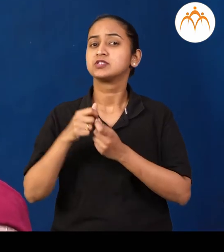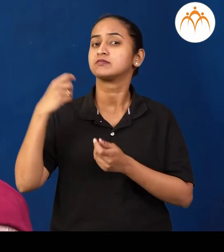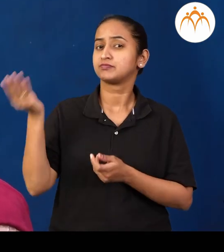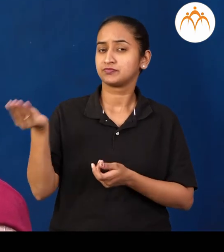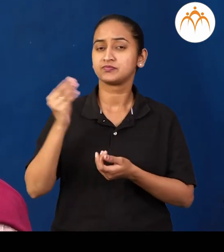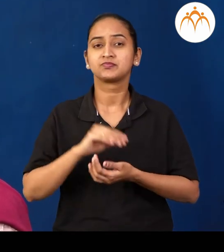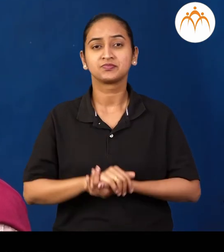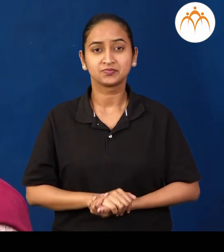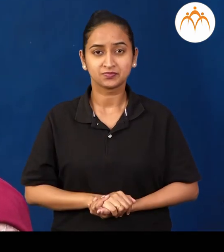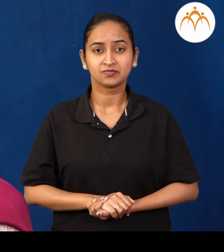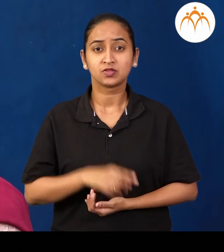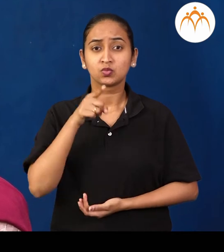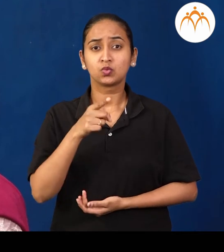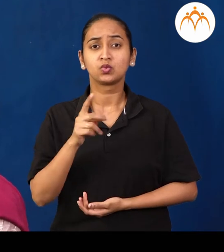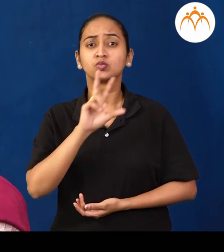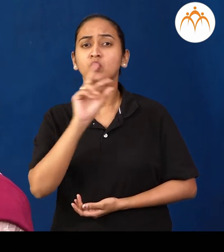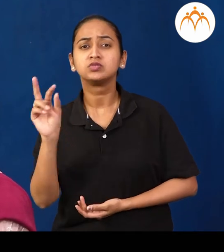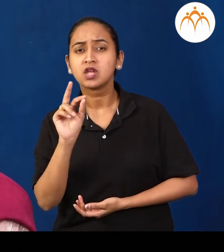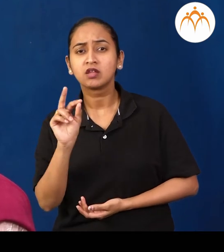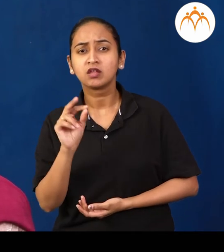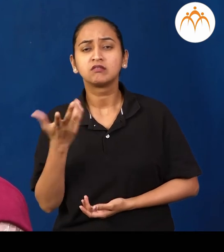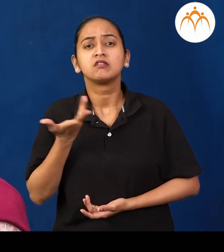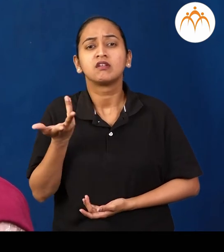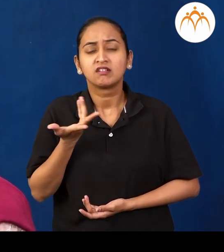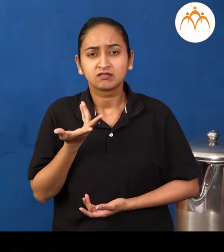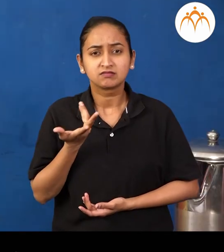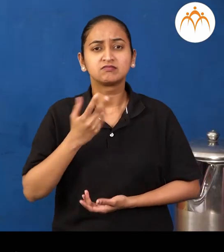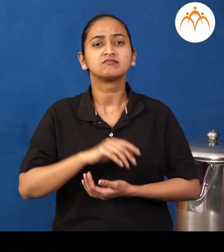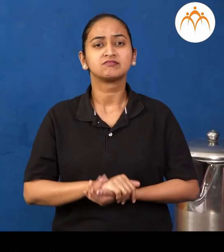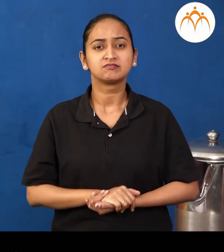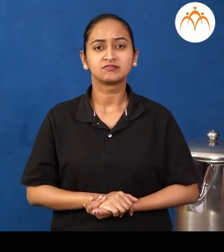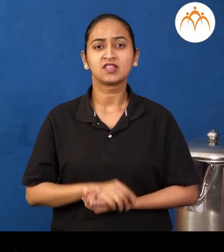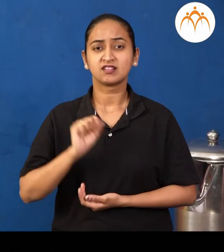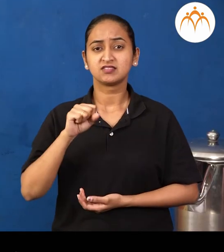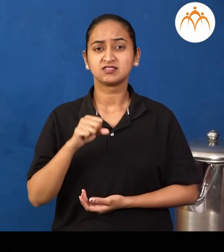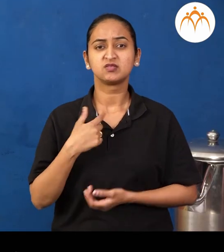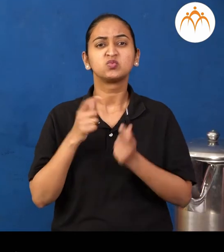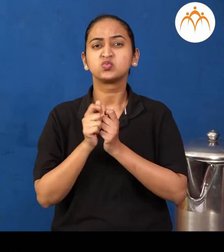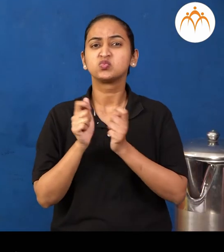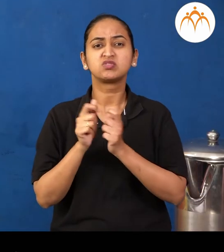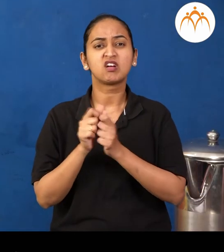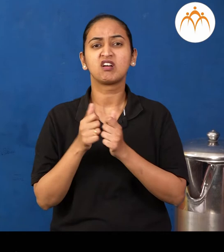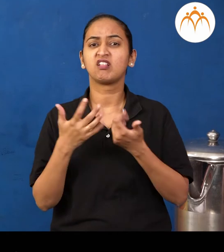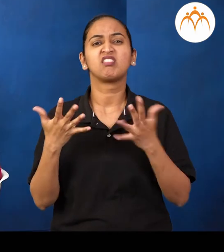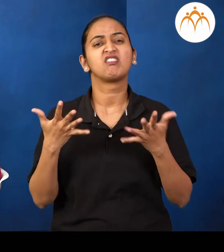bill is one hundred and sixty rupees. Okay, I will pay it.